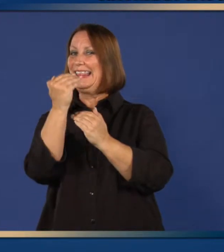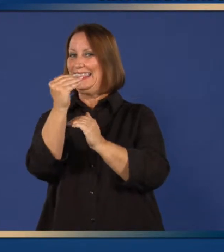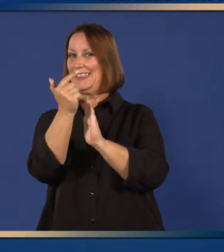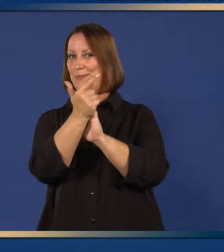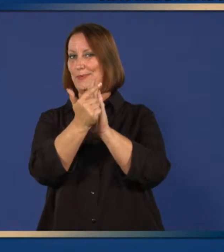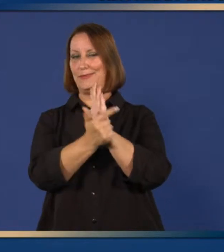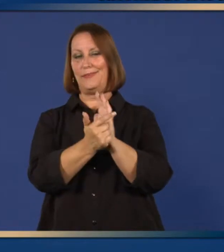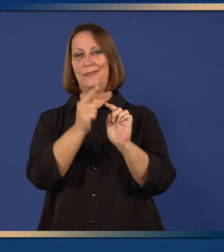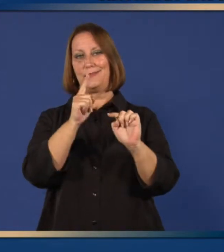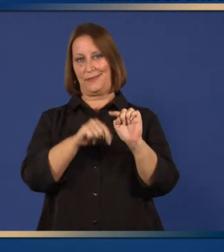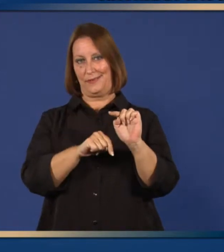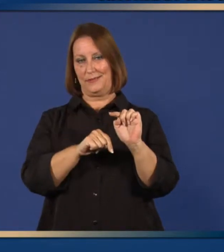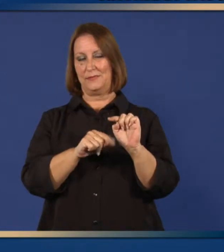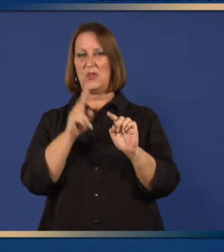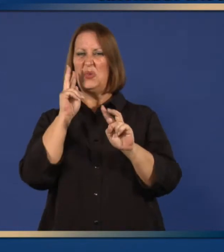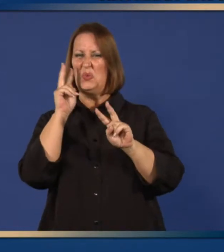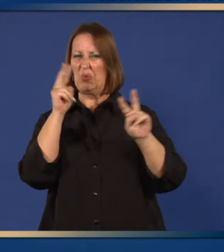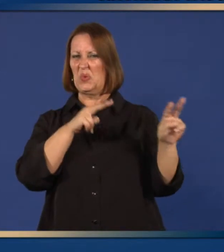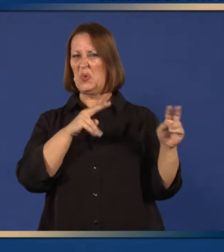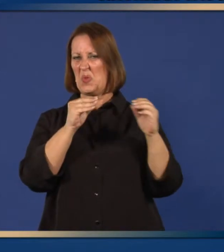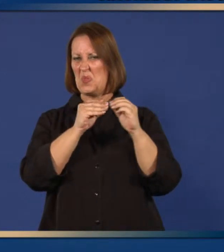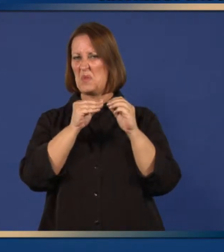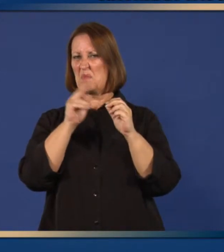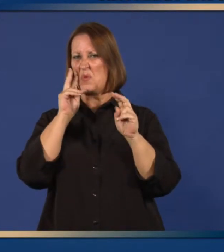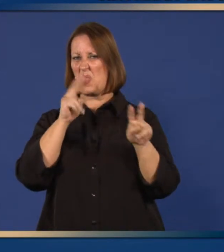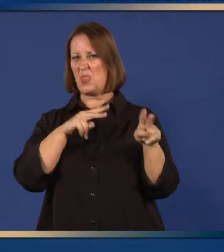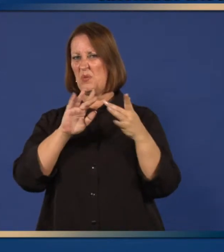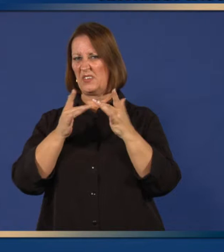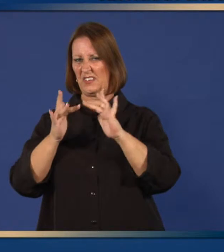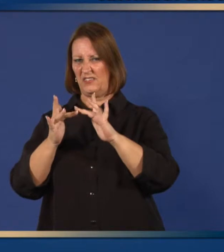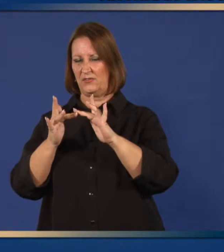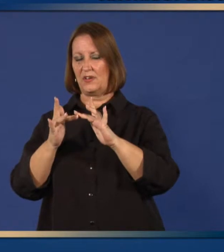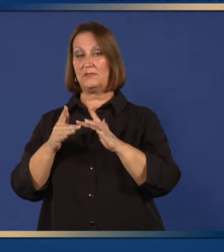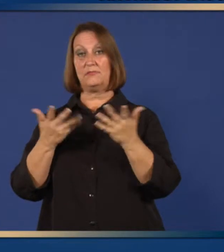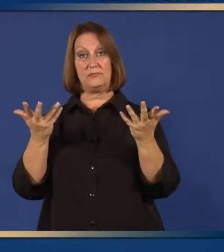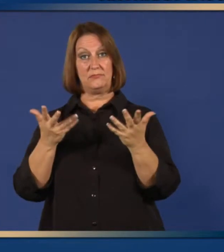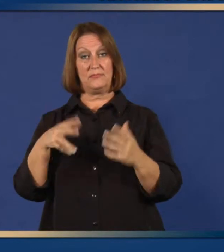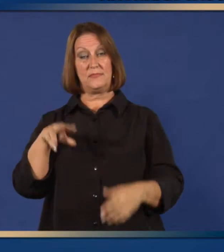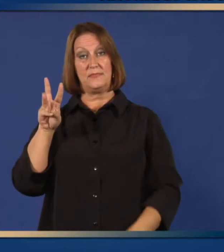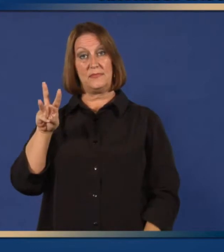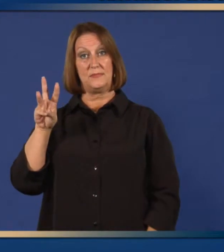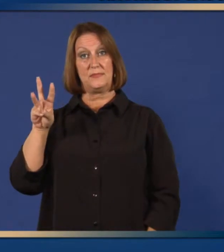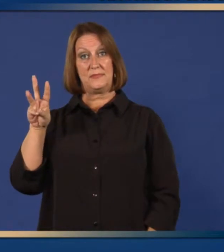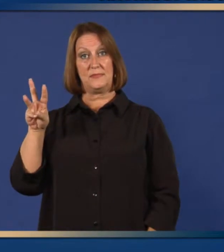For more information, visit the program's website at